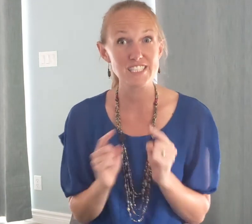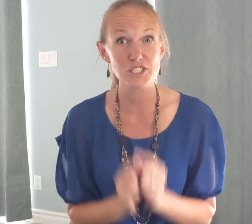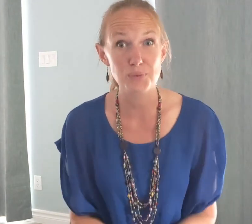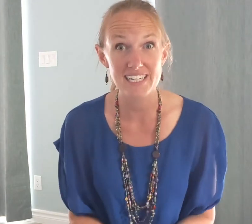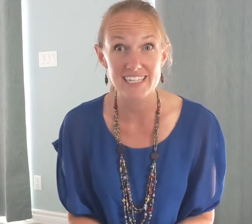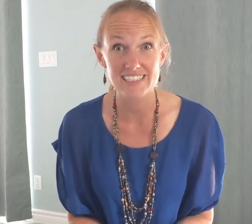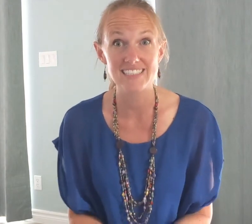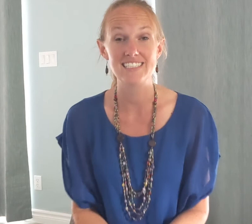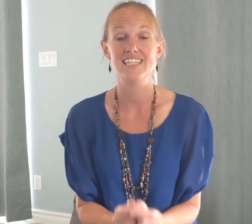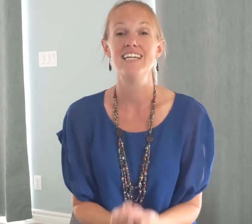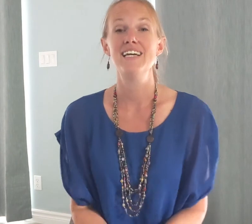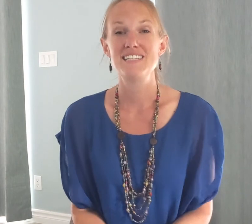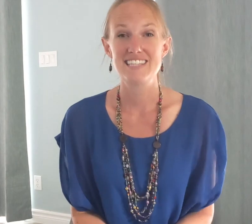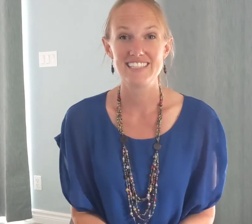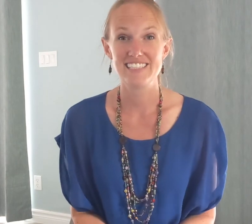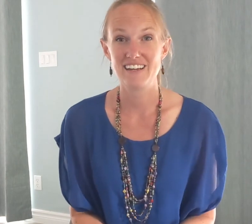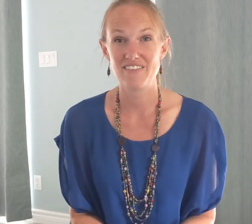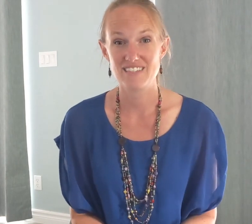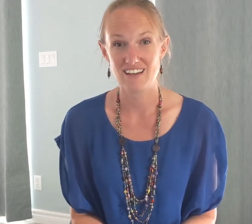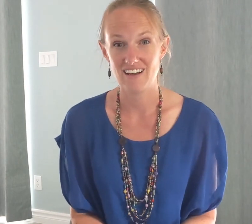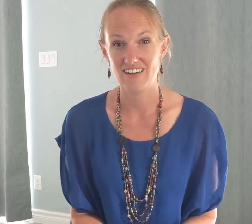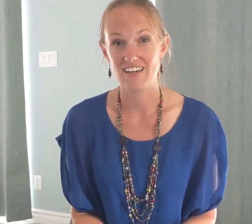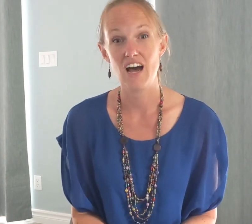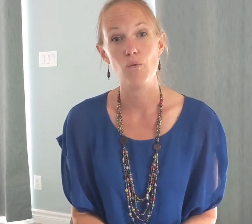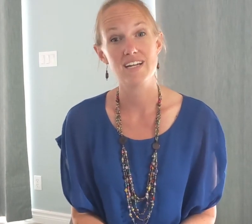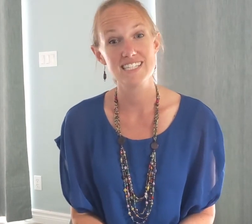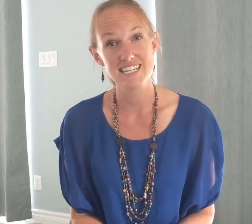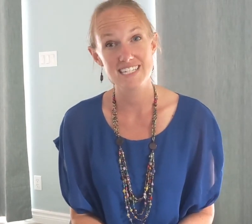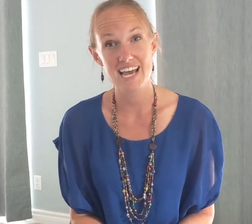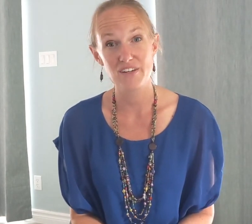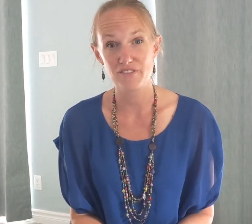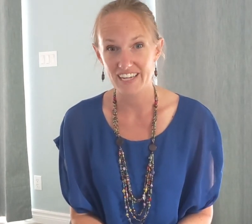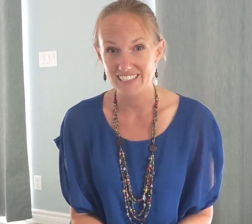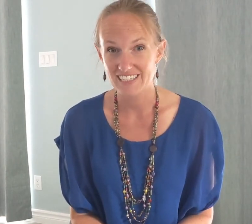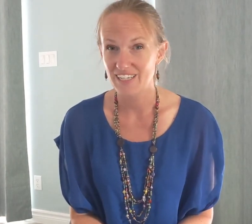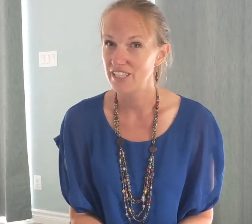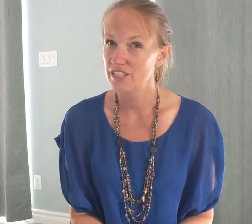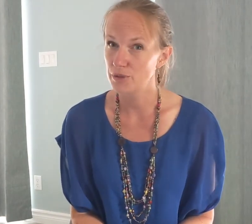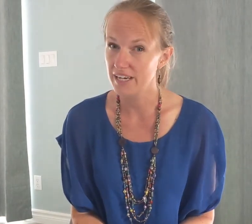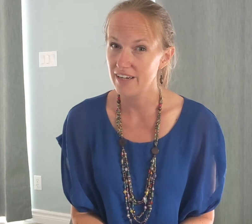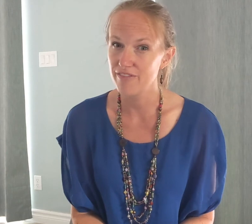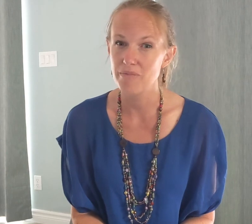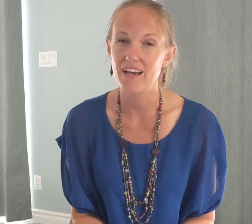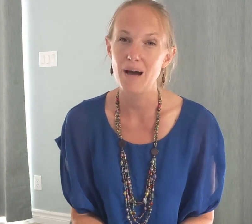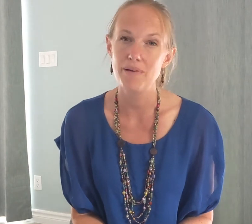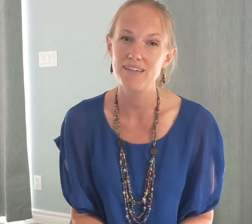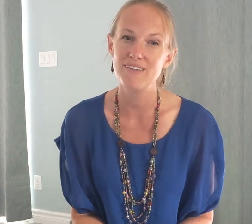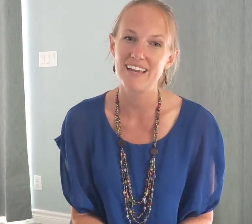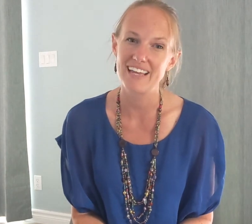the trickiest section of the song. I want to sit at your feet, drink from the cup in your